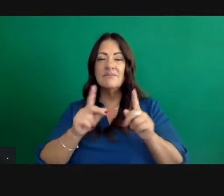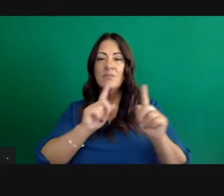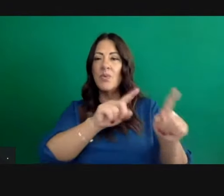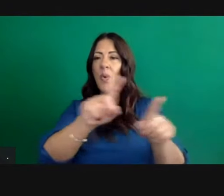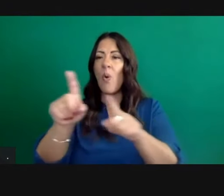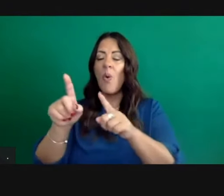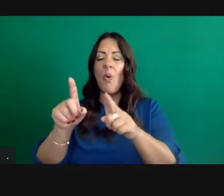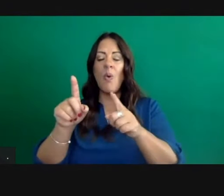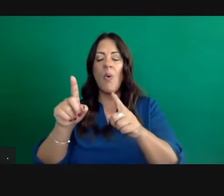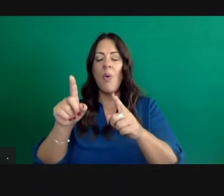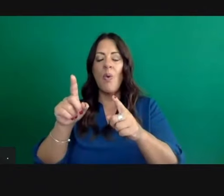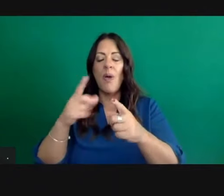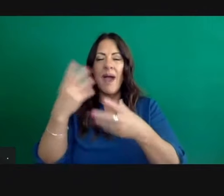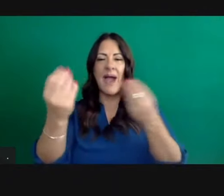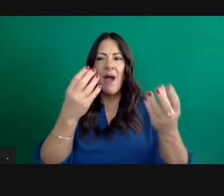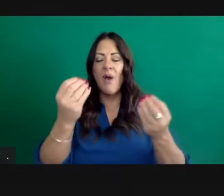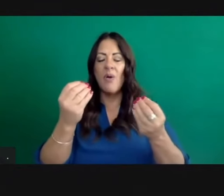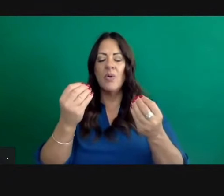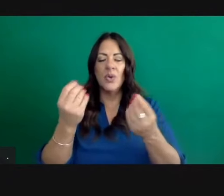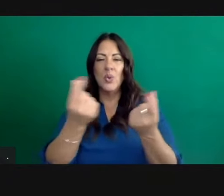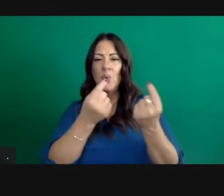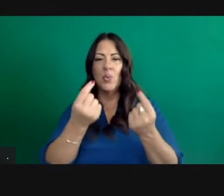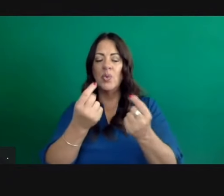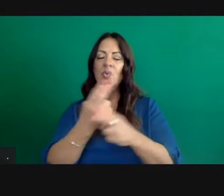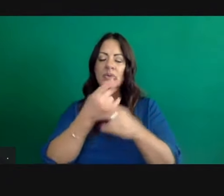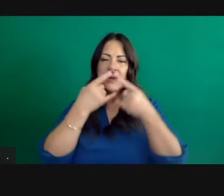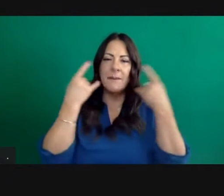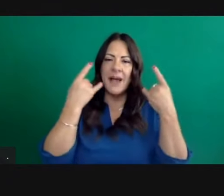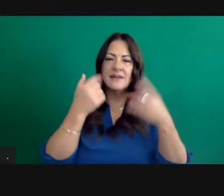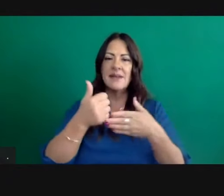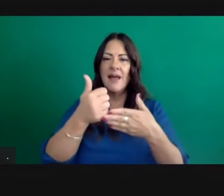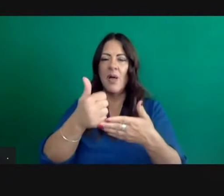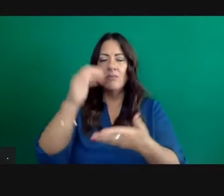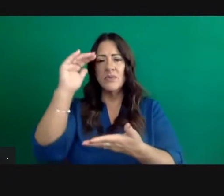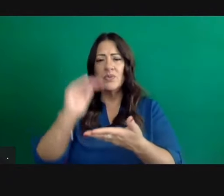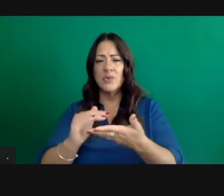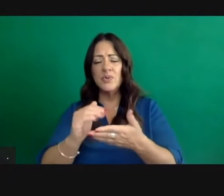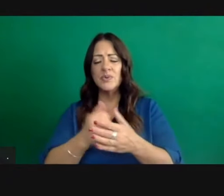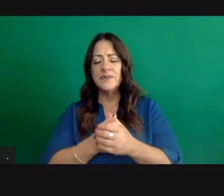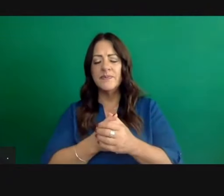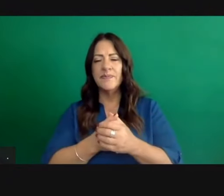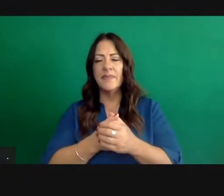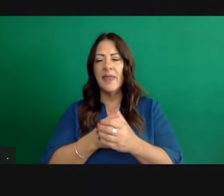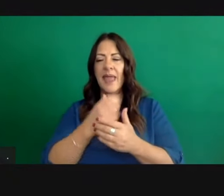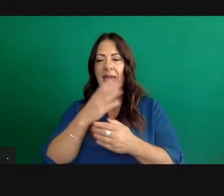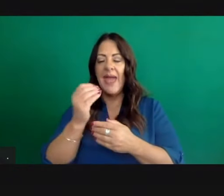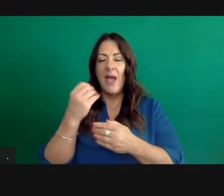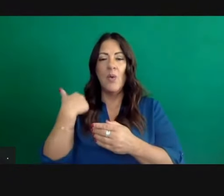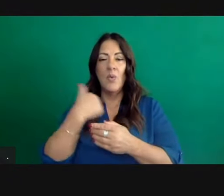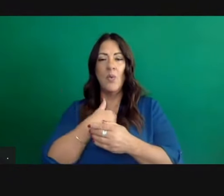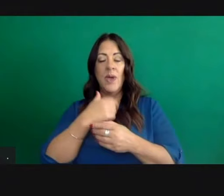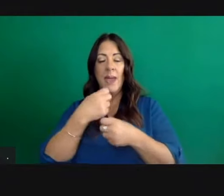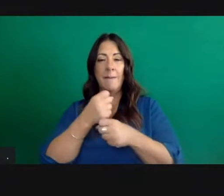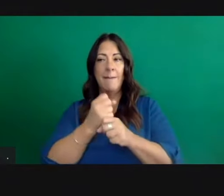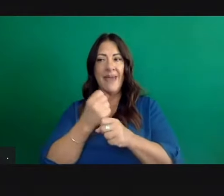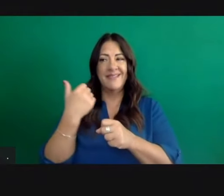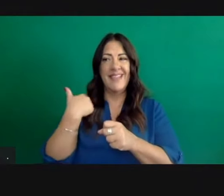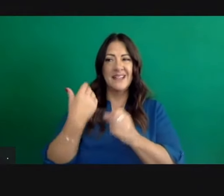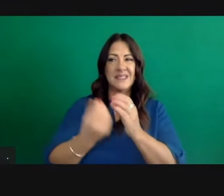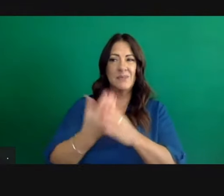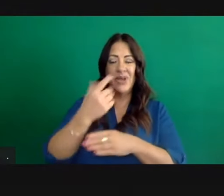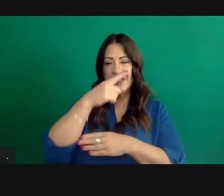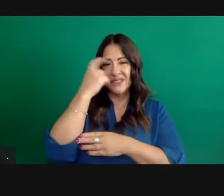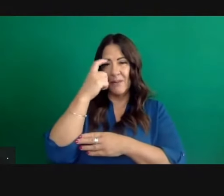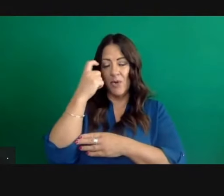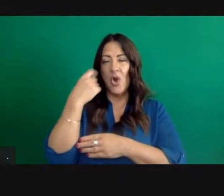forward slowly. Uh, Early on, when we were reopening at the late spring, early summer,